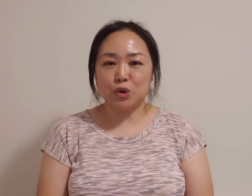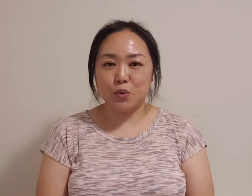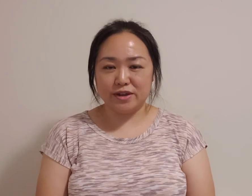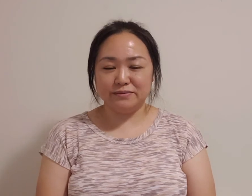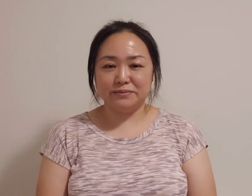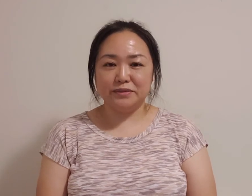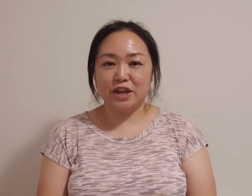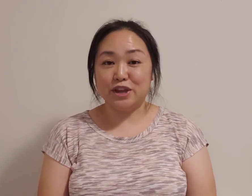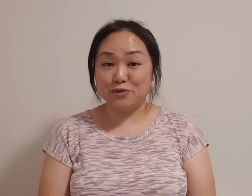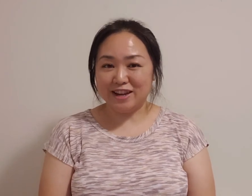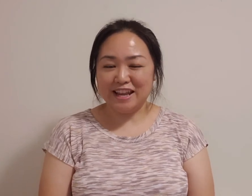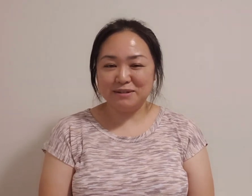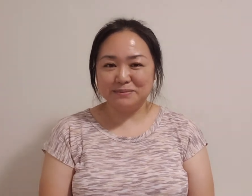one. Are you ready?